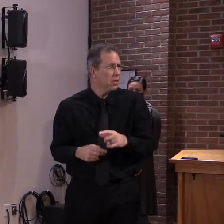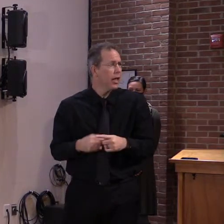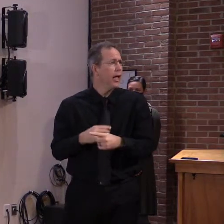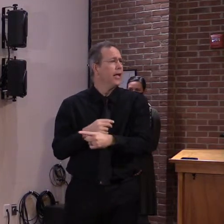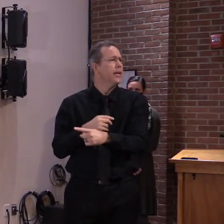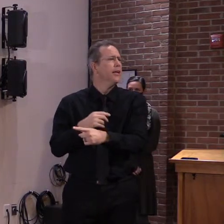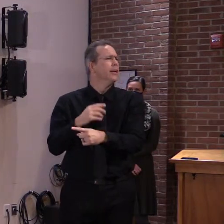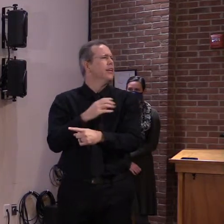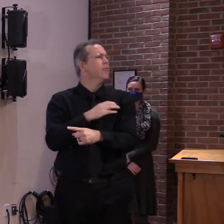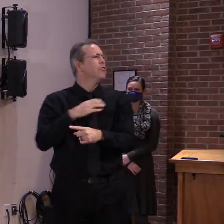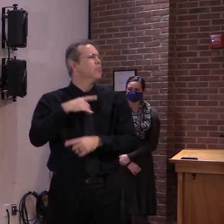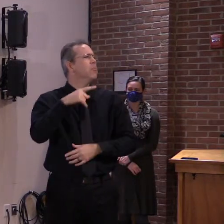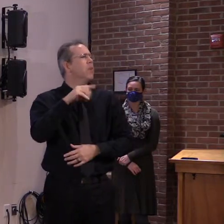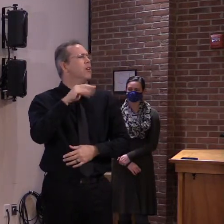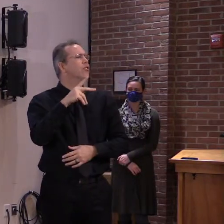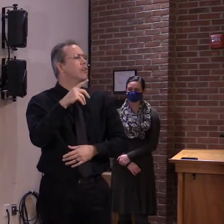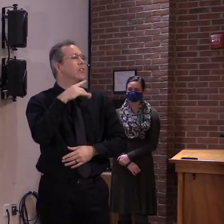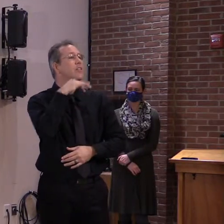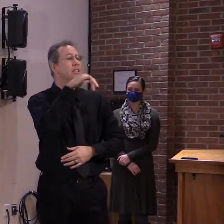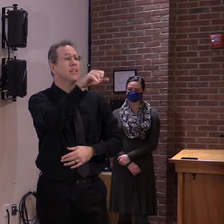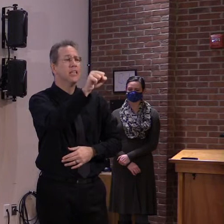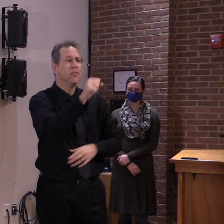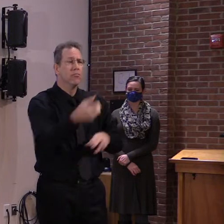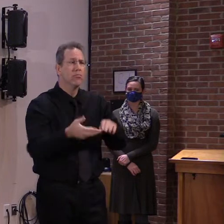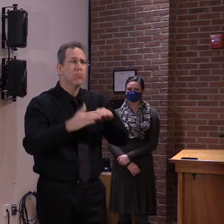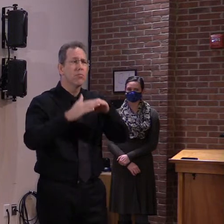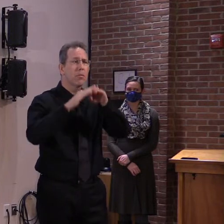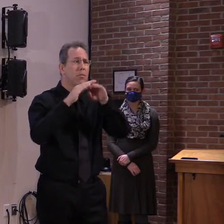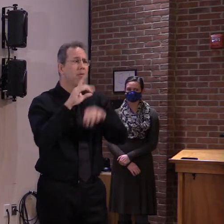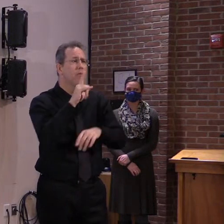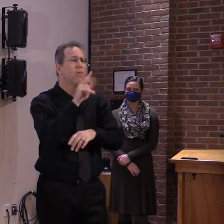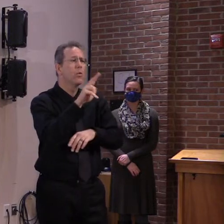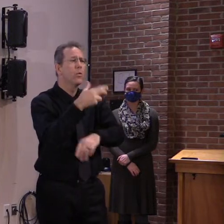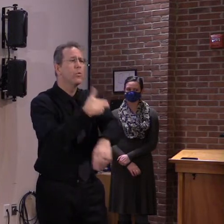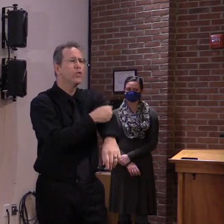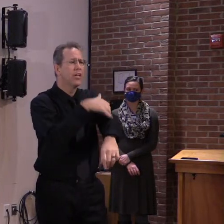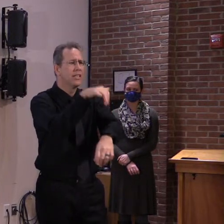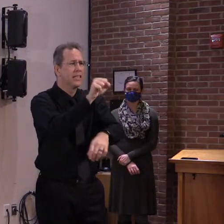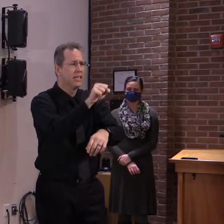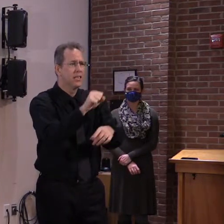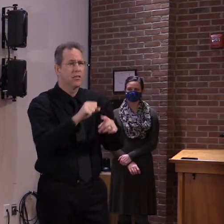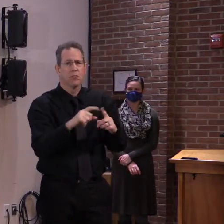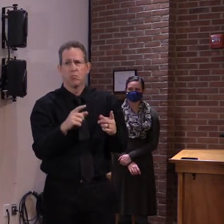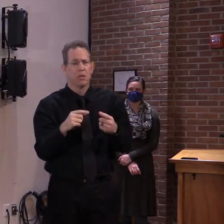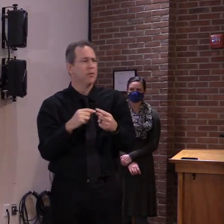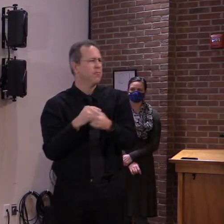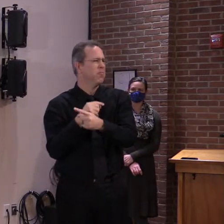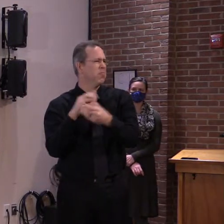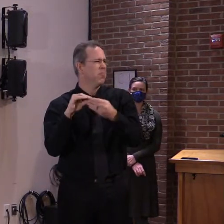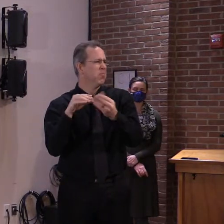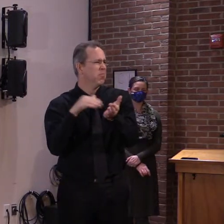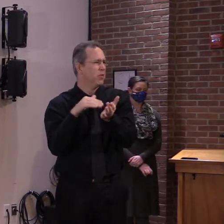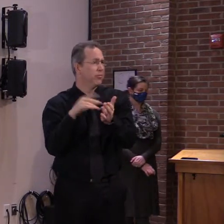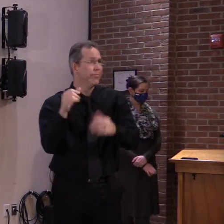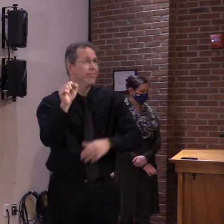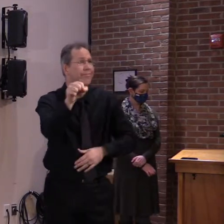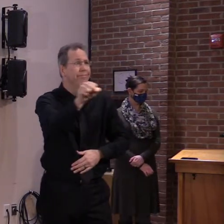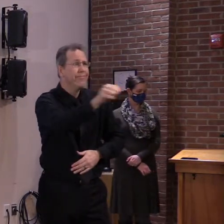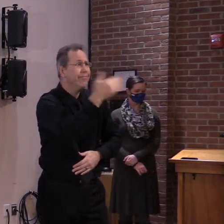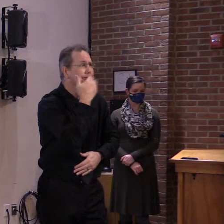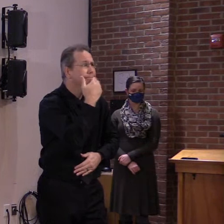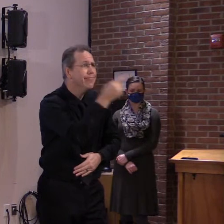really proud of Vermonters. I mean, the rallying to the cause for the flu vaccine has been wonderful. We still have room to move,